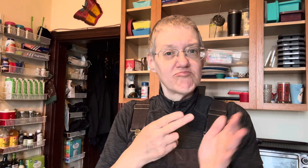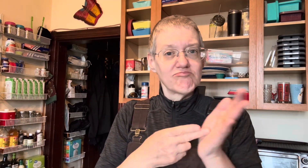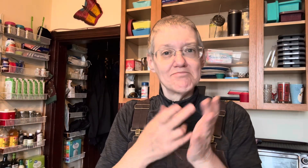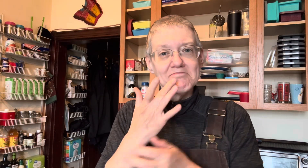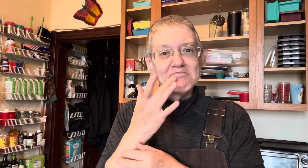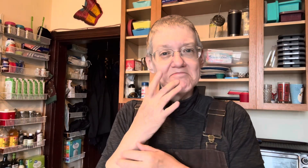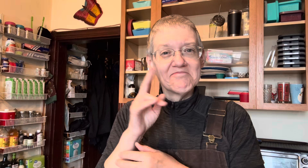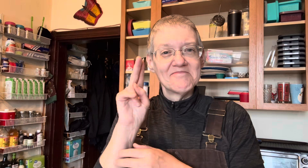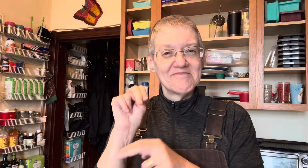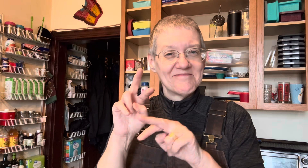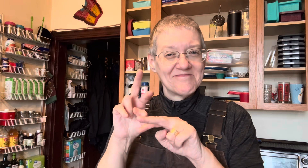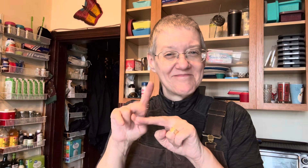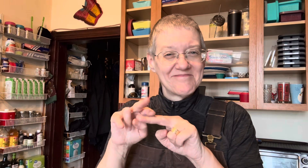more than salted.